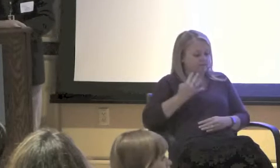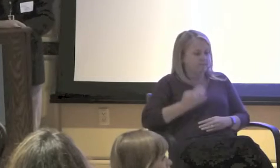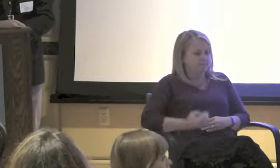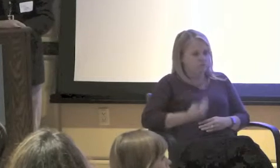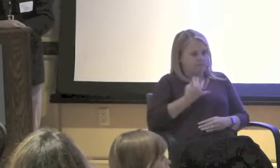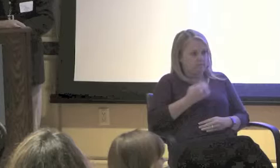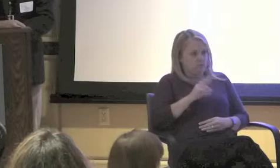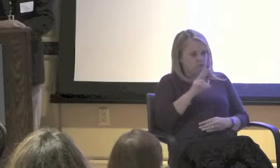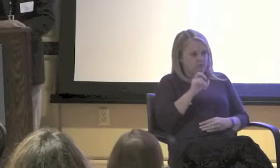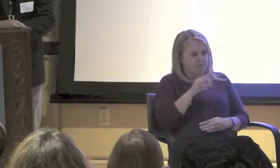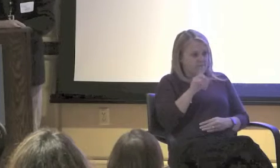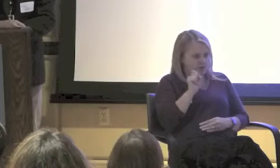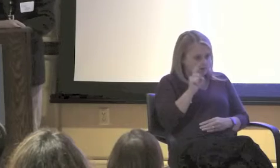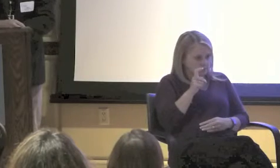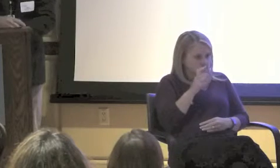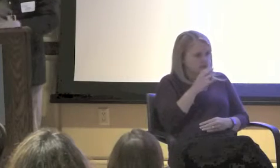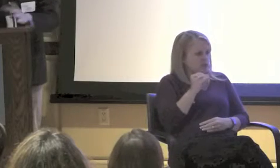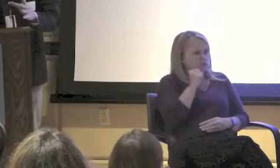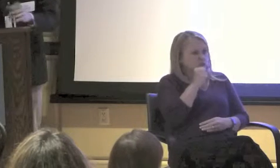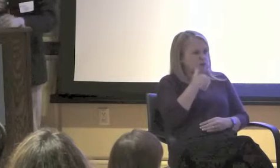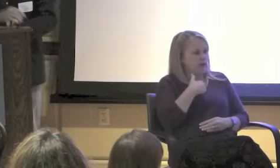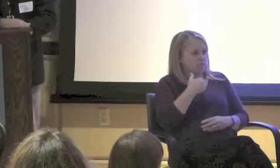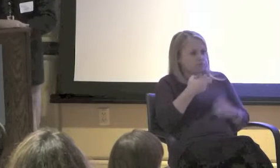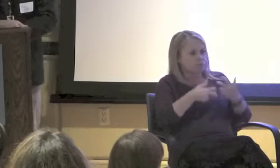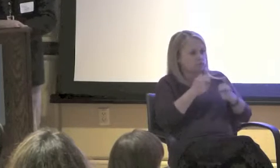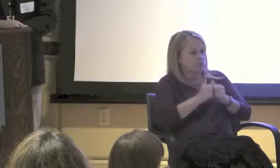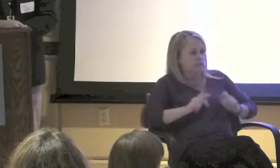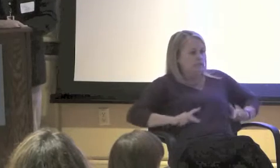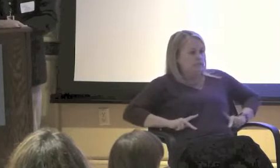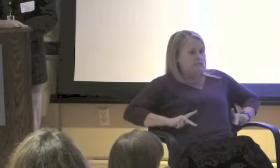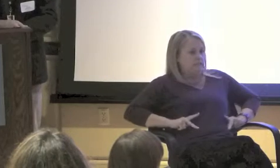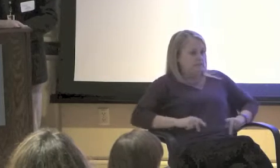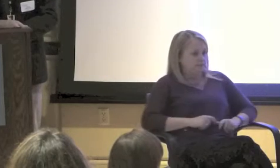we preserve kidney function. We don't get that dilation.